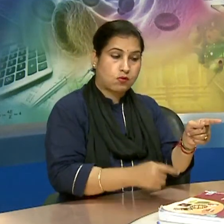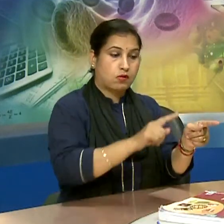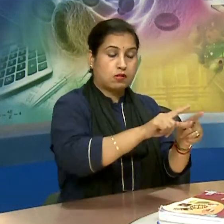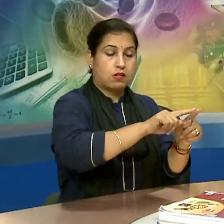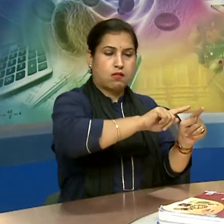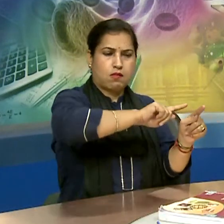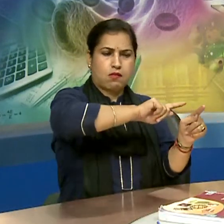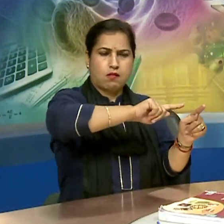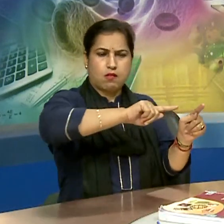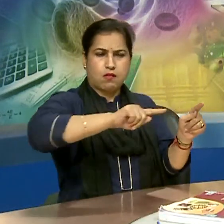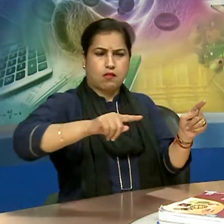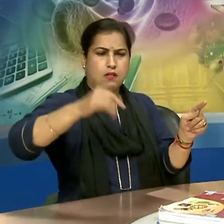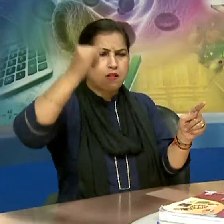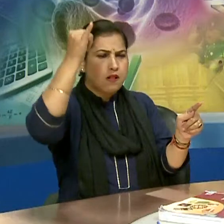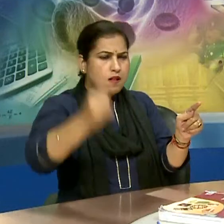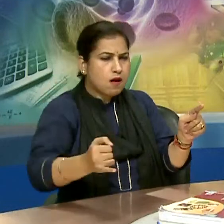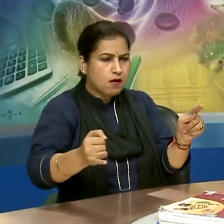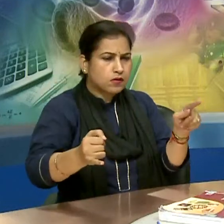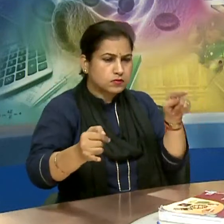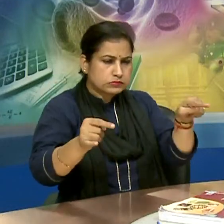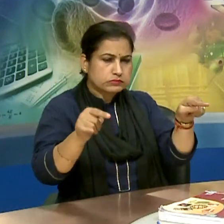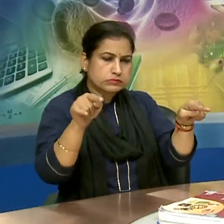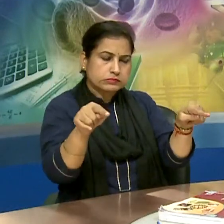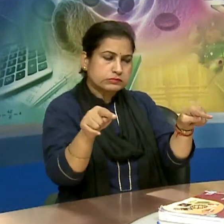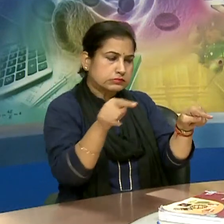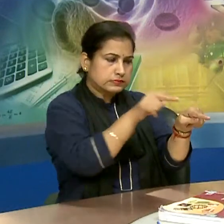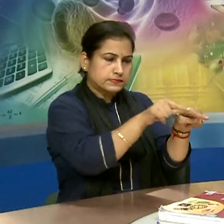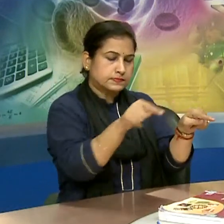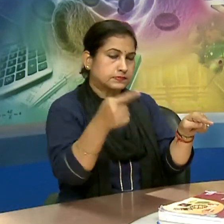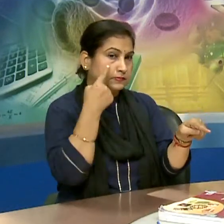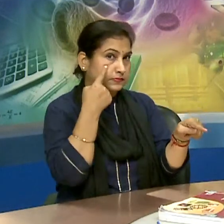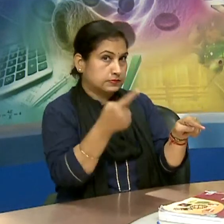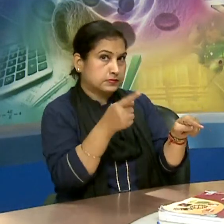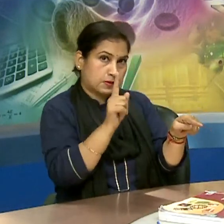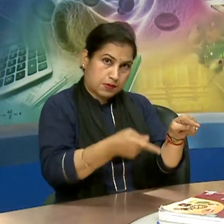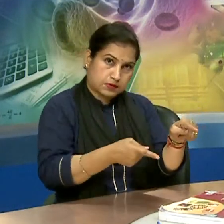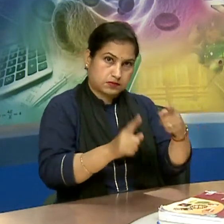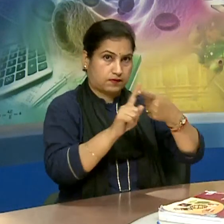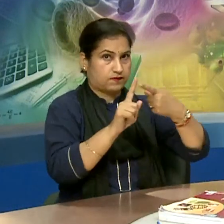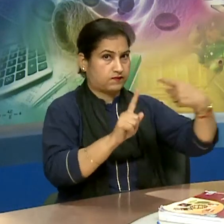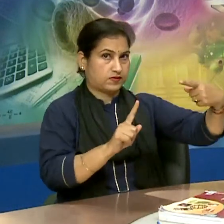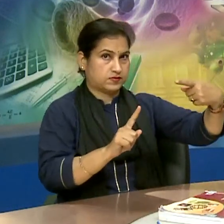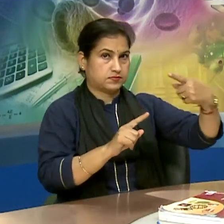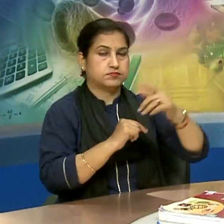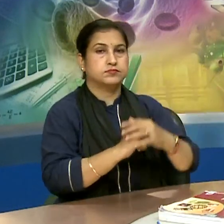First, pay attention to the start and end point.